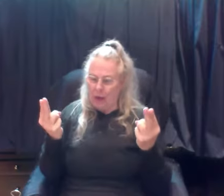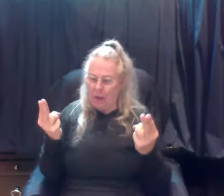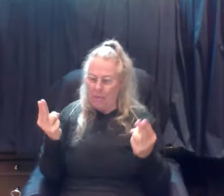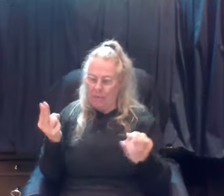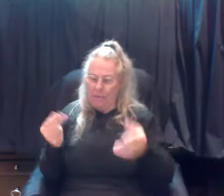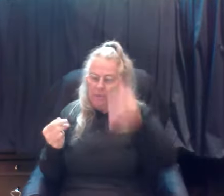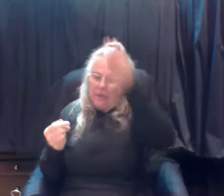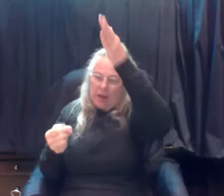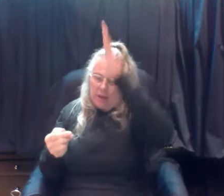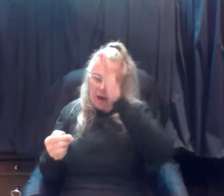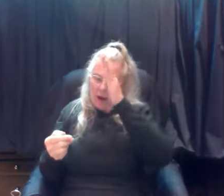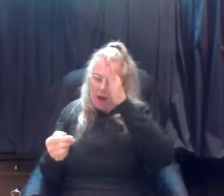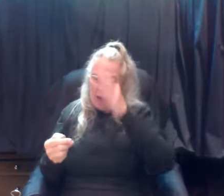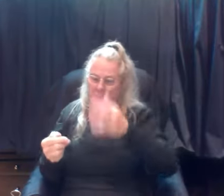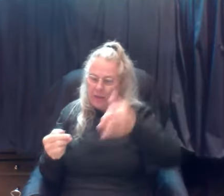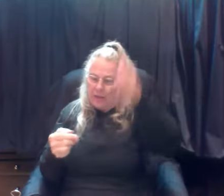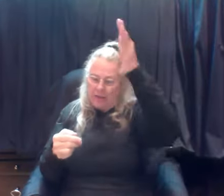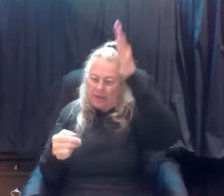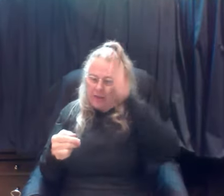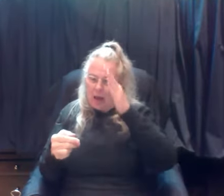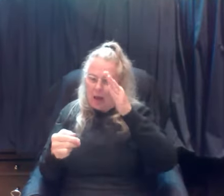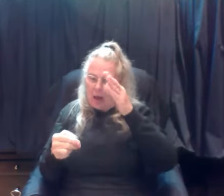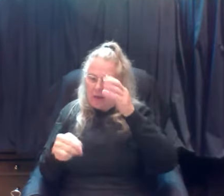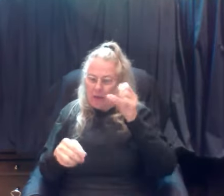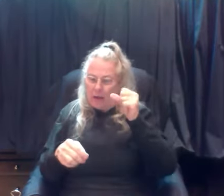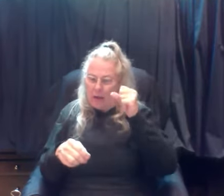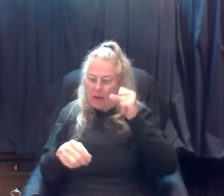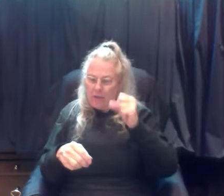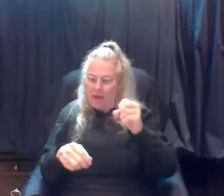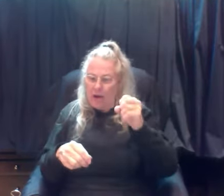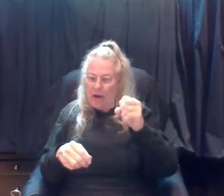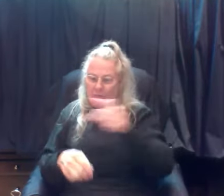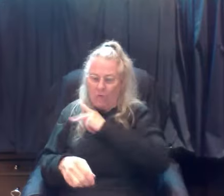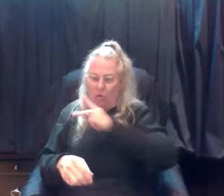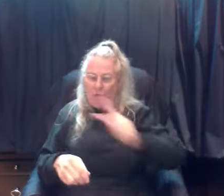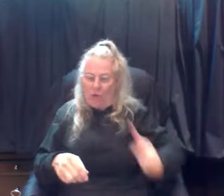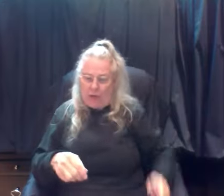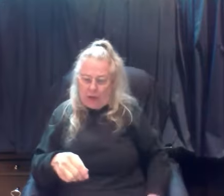God is God and therefore King